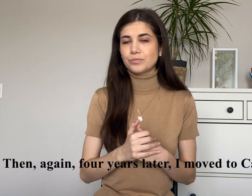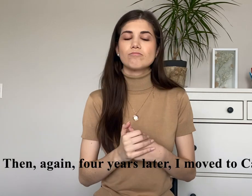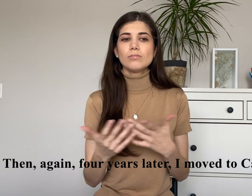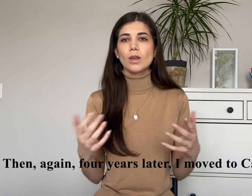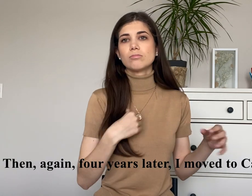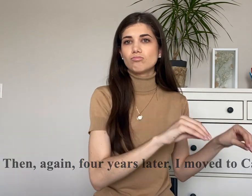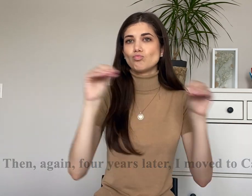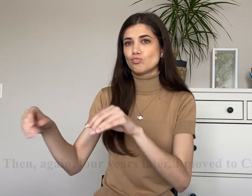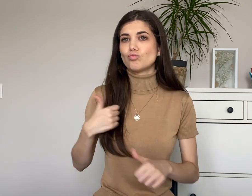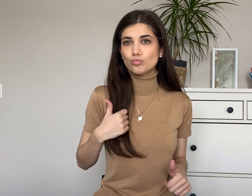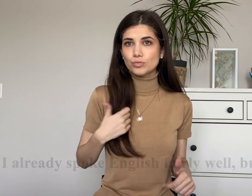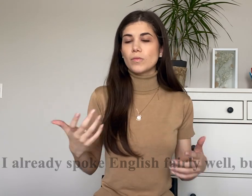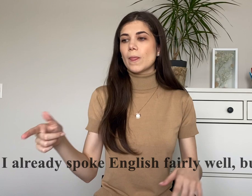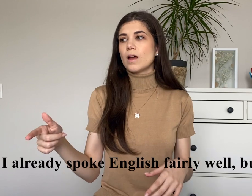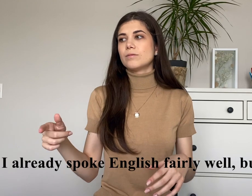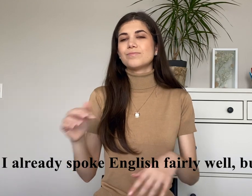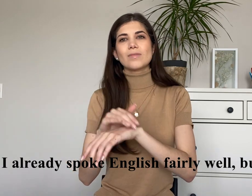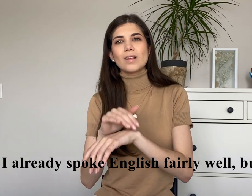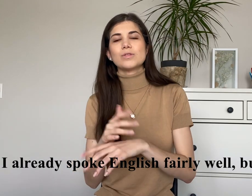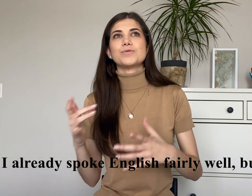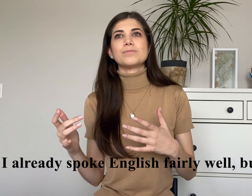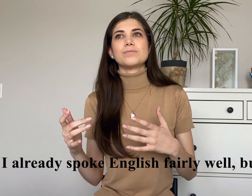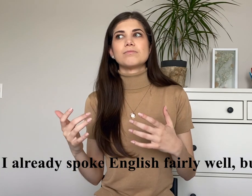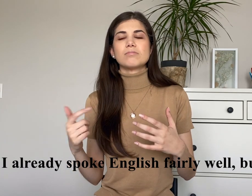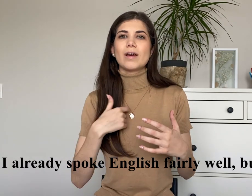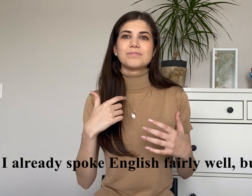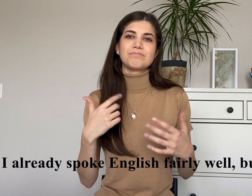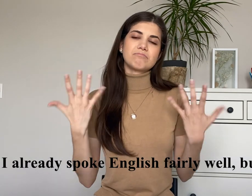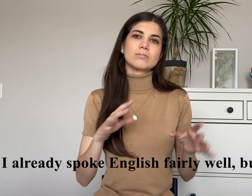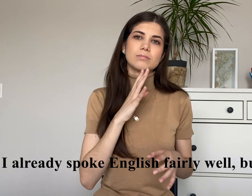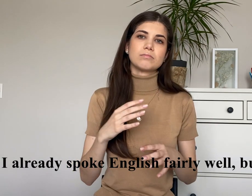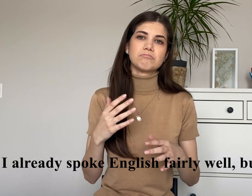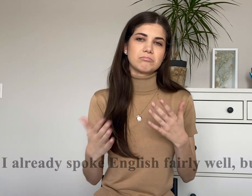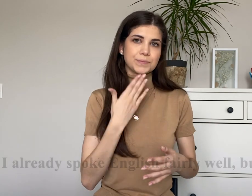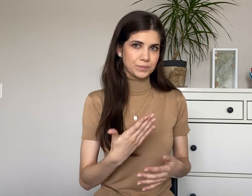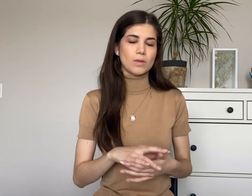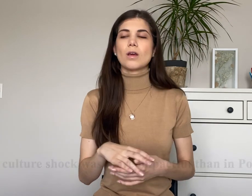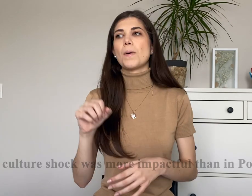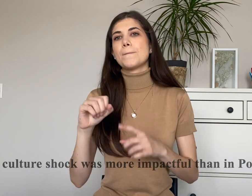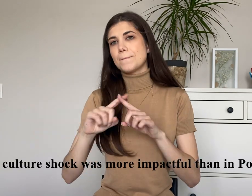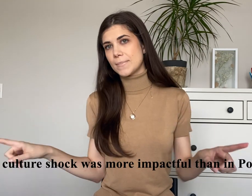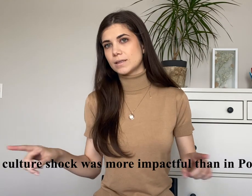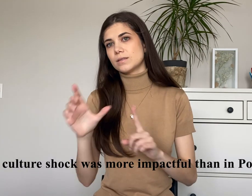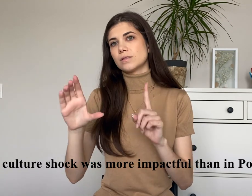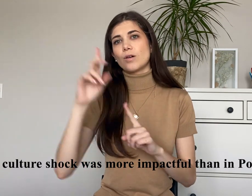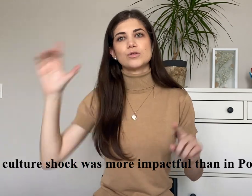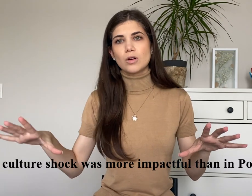Canada. I already spoke English fairly well, but the culture shock was more impactful than in